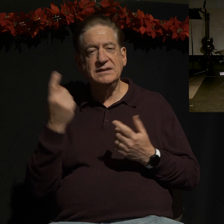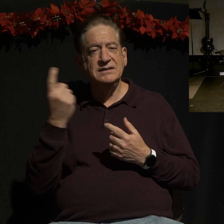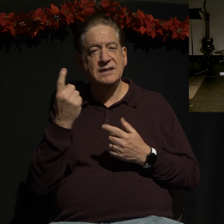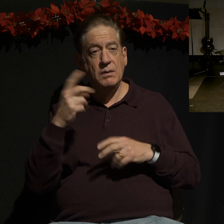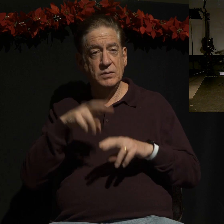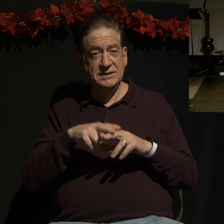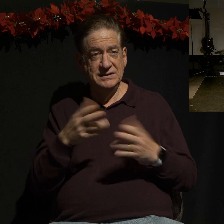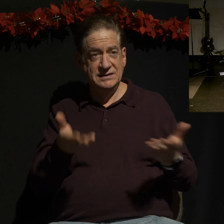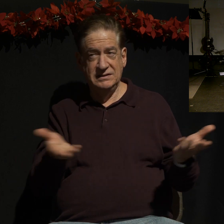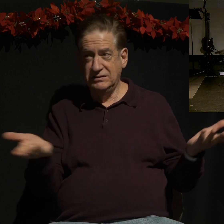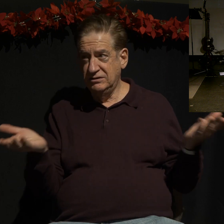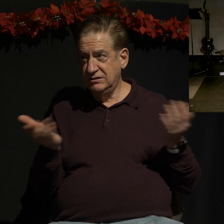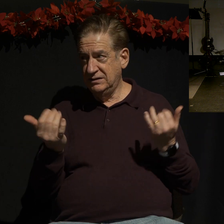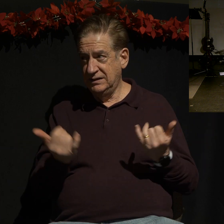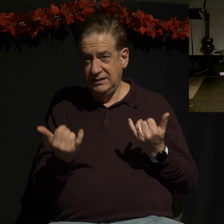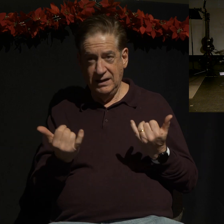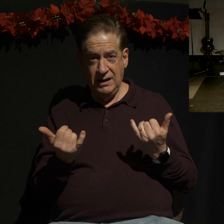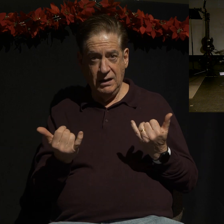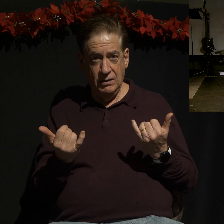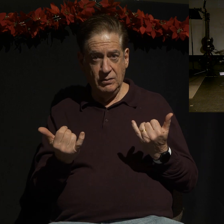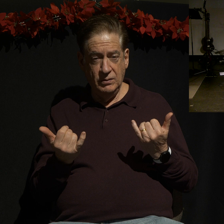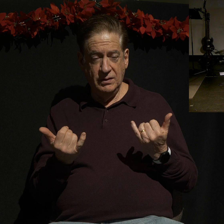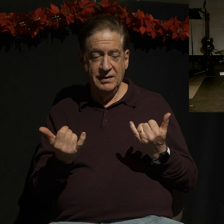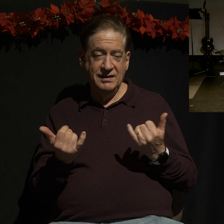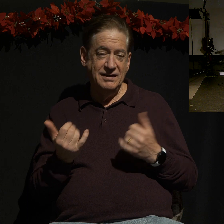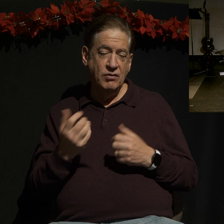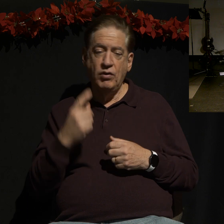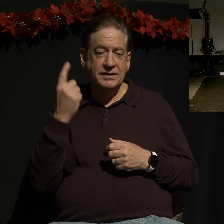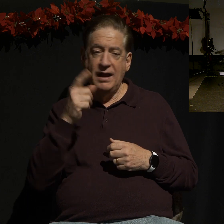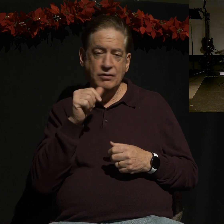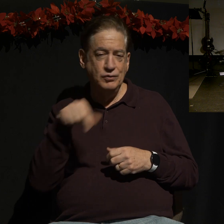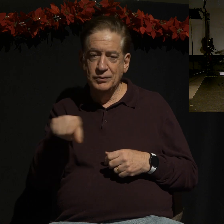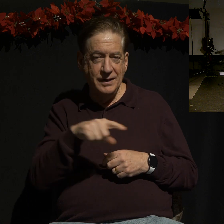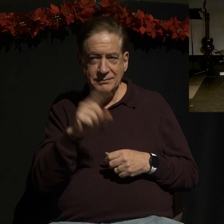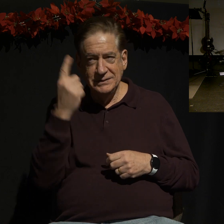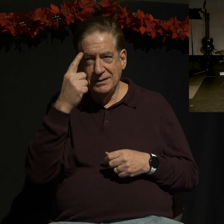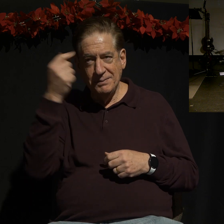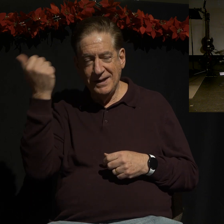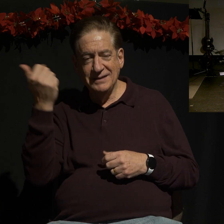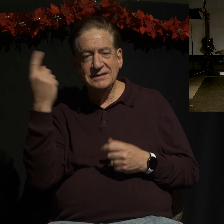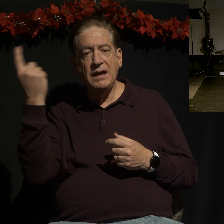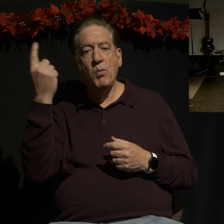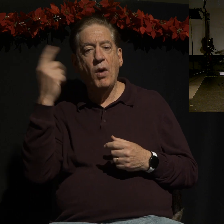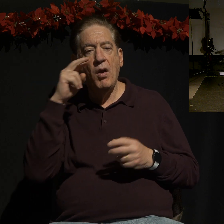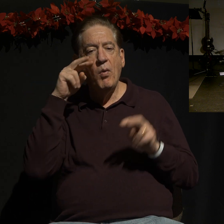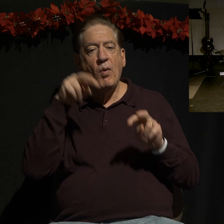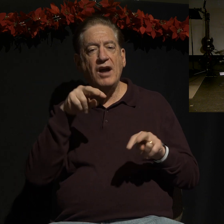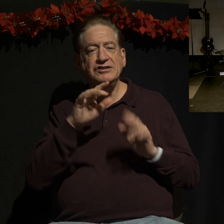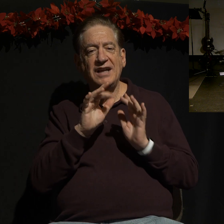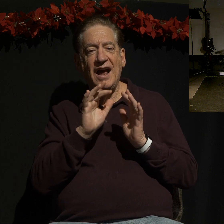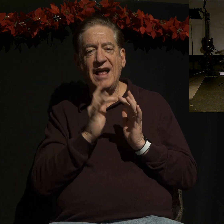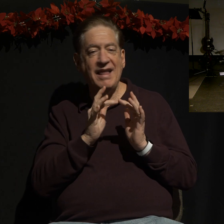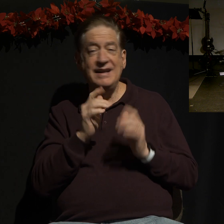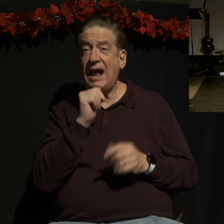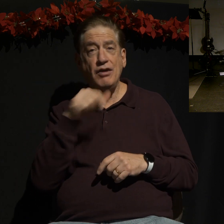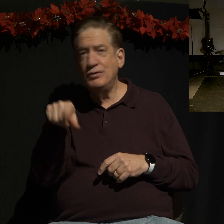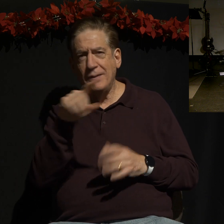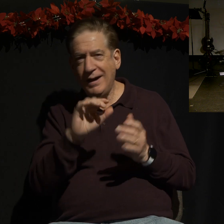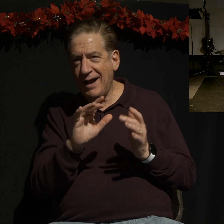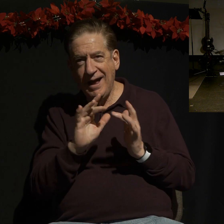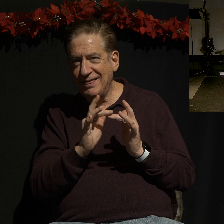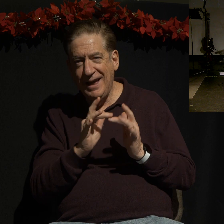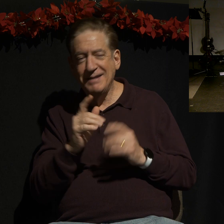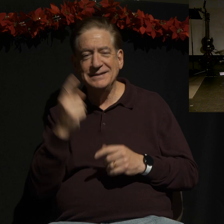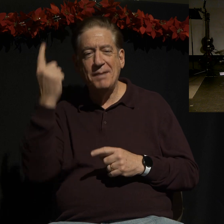in here right now. I'm sure none of you guys. Somebody else. Let's say somebody is watching online. Not you guys online, somebody else. Let's